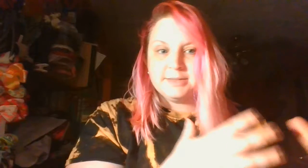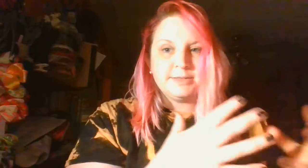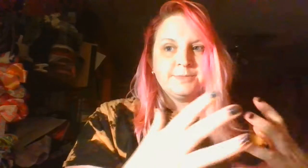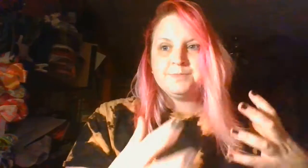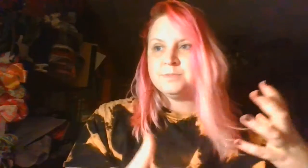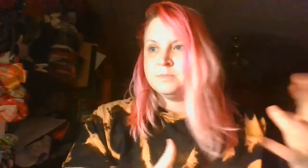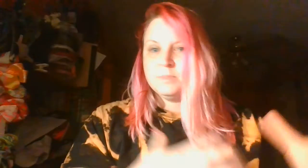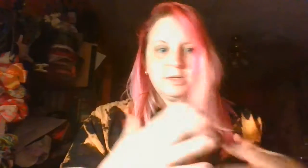as